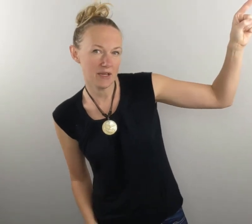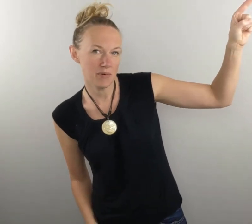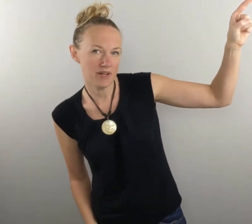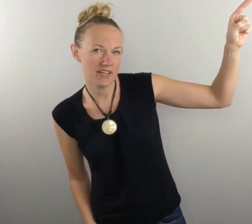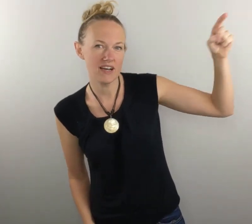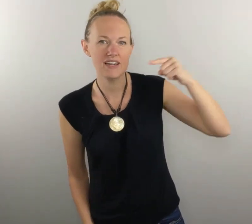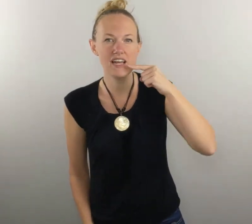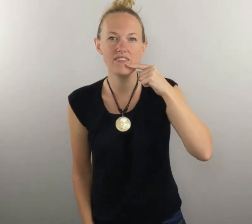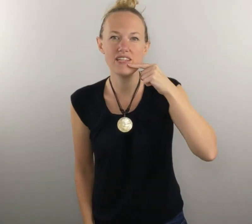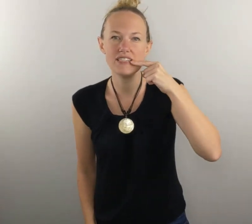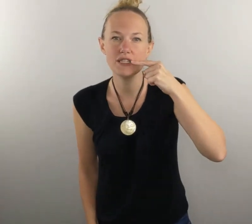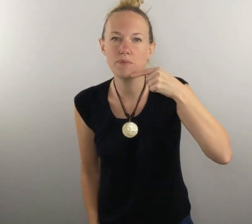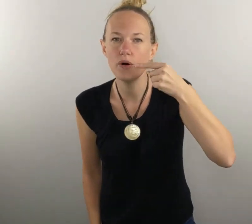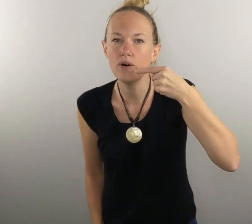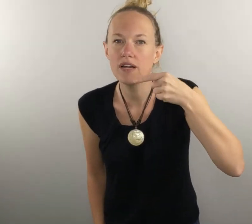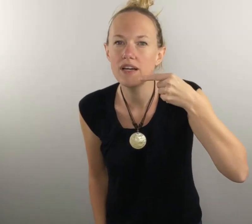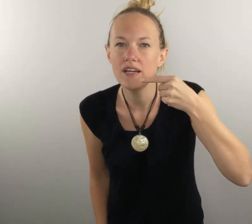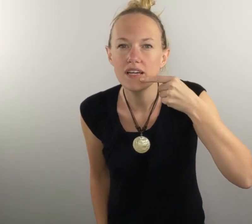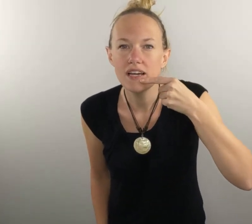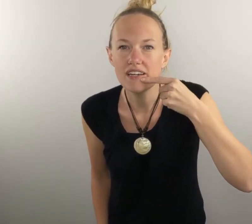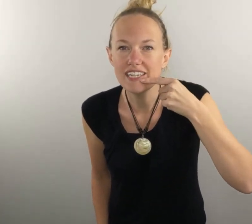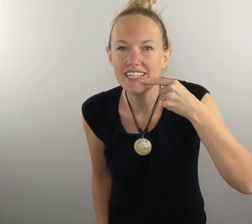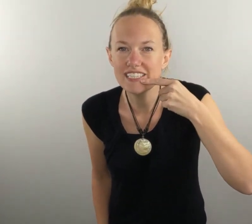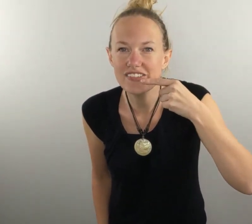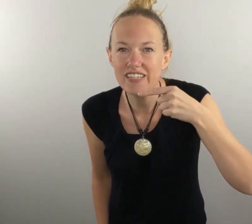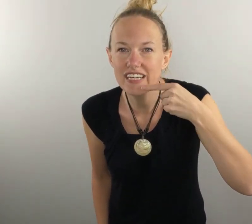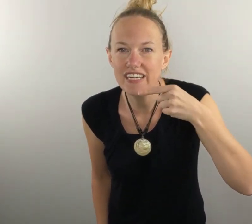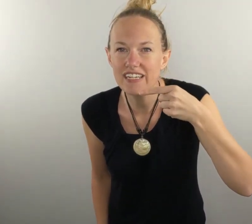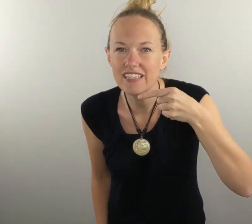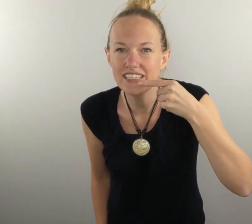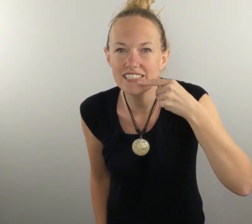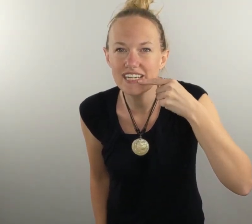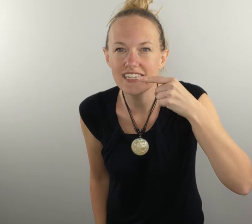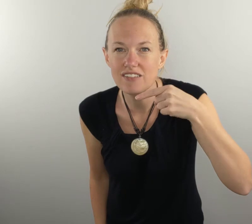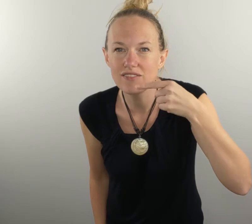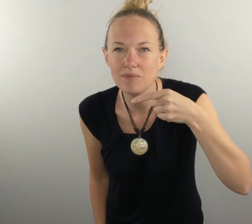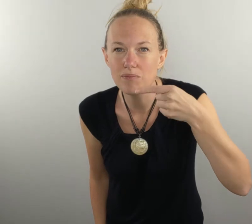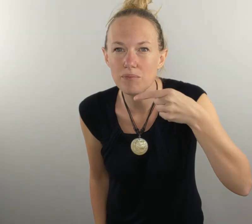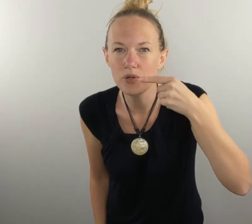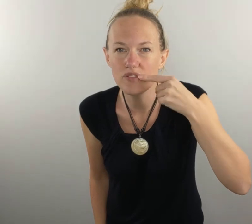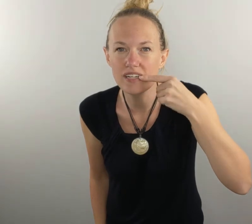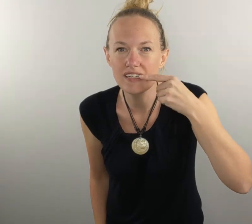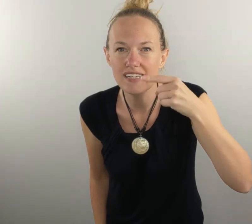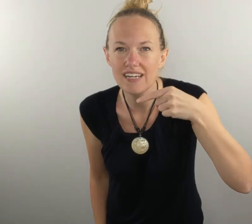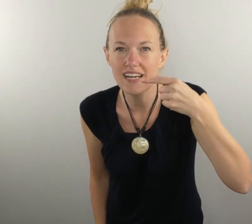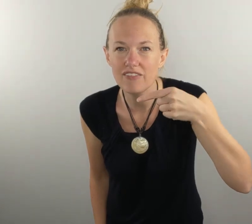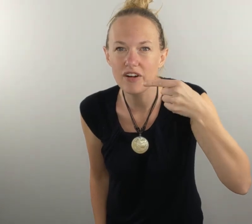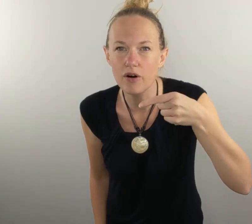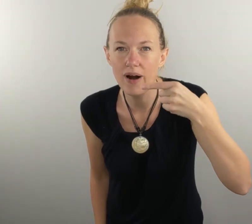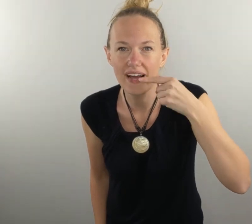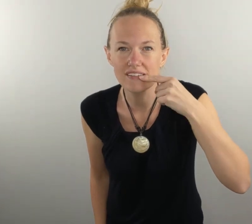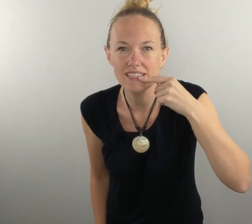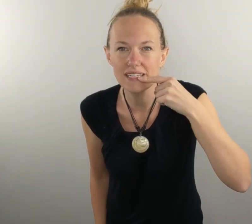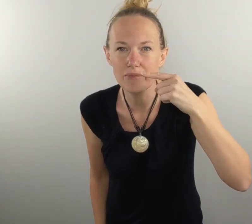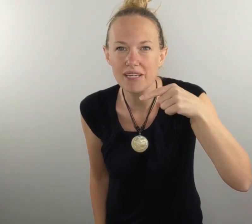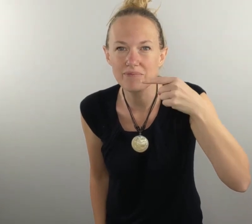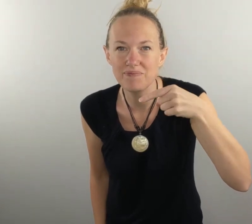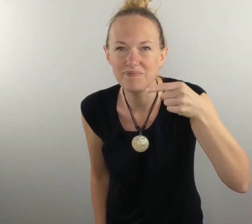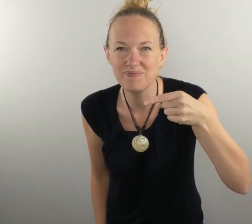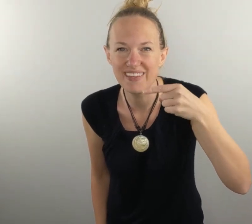pointing to God in heaven, and spoke. Your index finger here, and then just kind of move it kind of around a little bit.